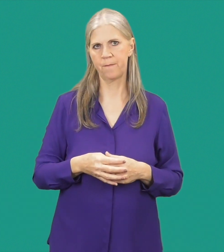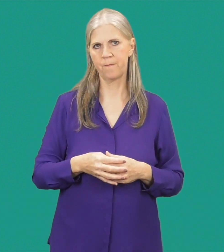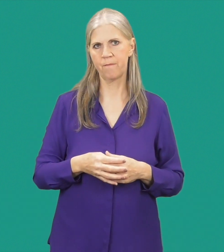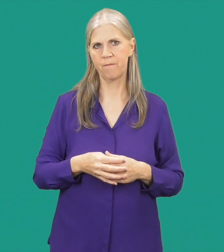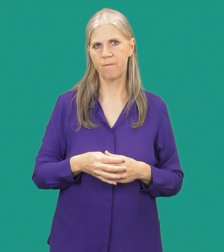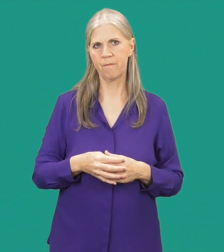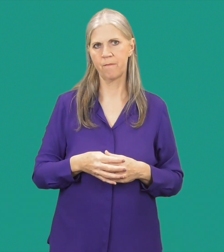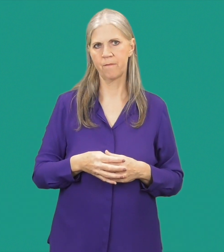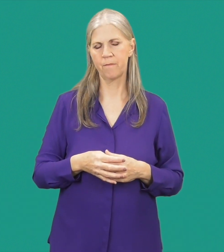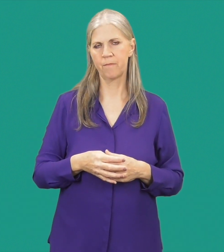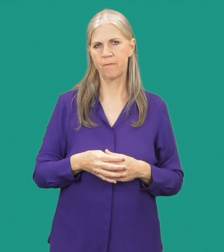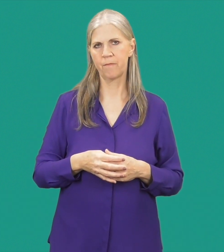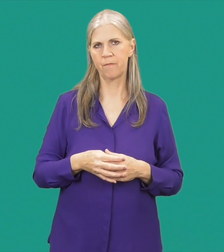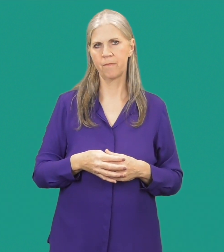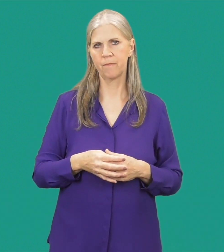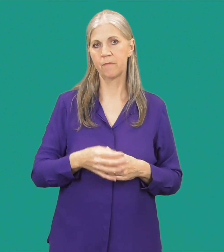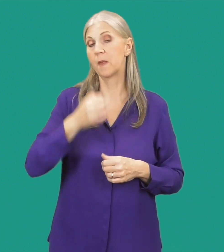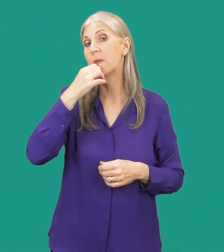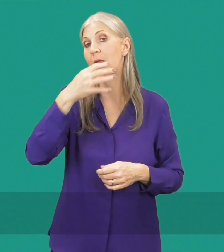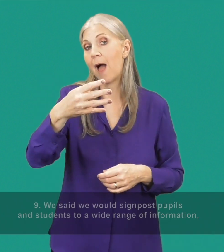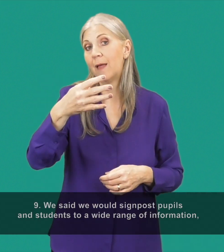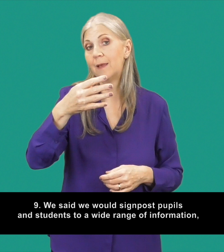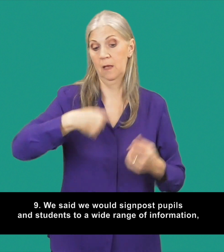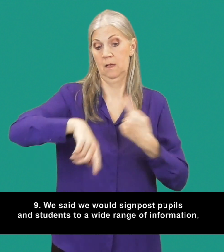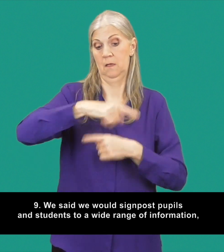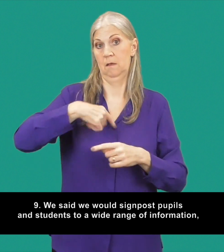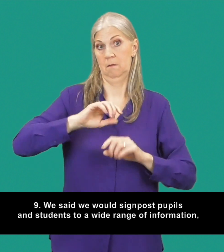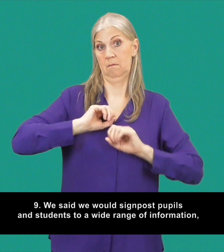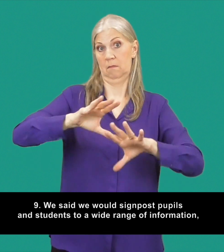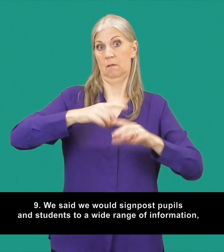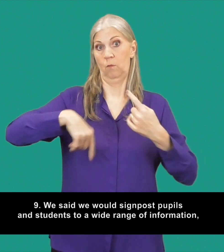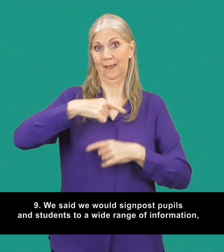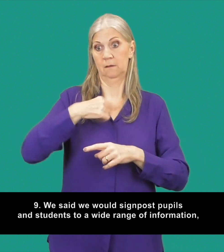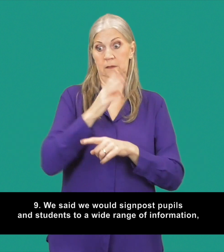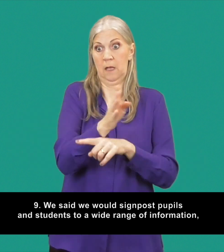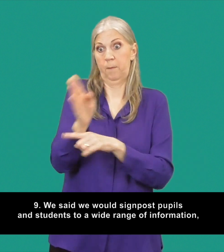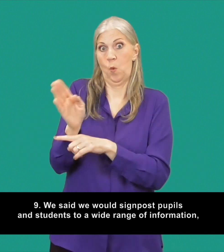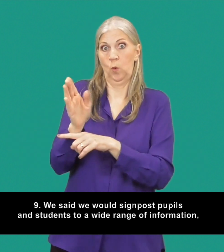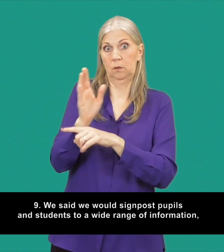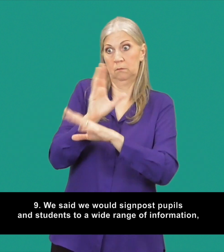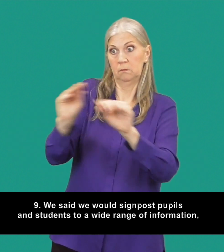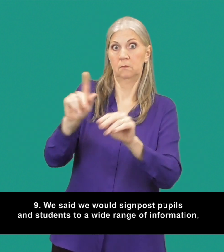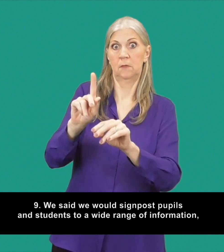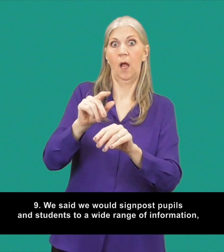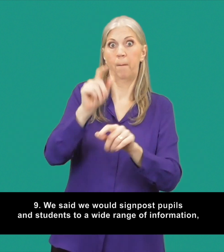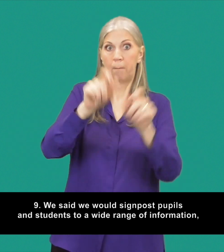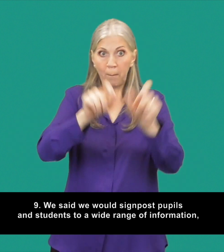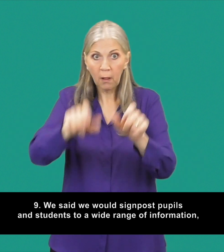Number 9. We said we would signpost pupils and students to a wide range of information,